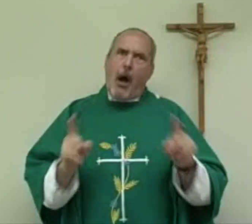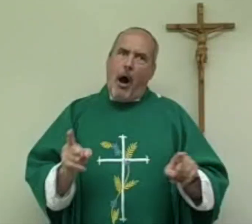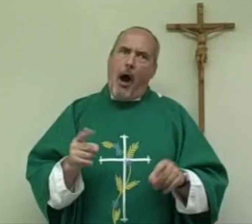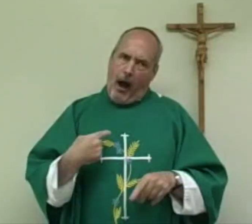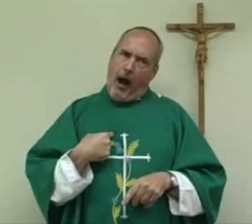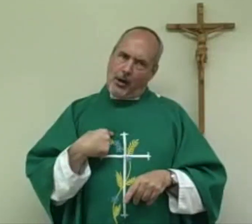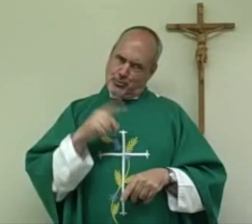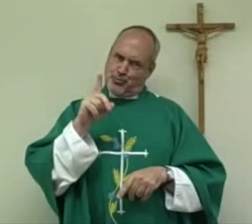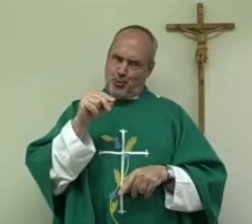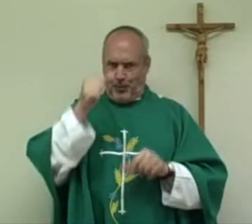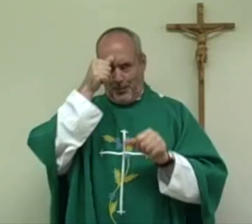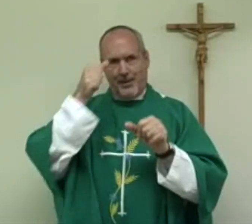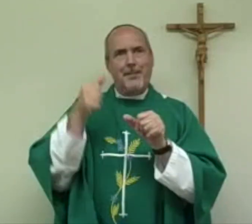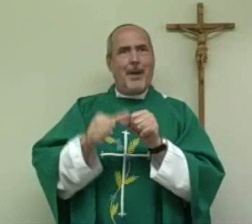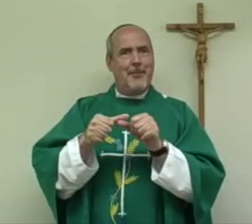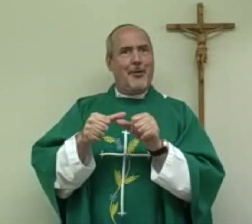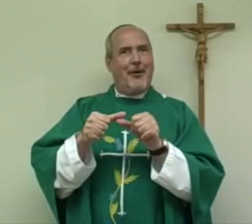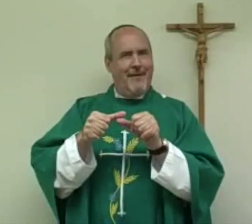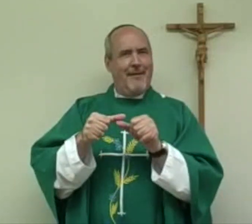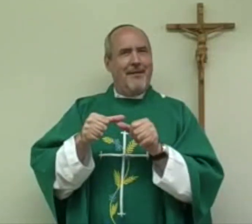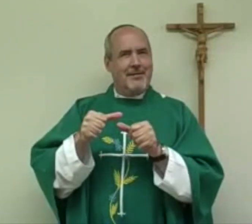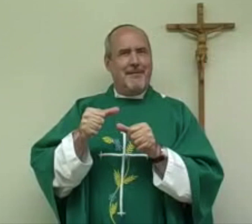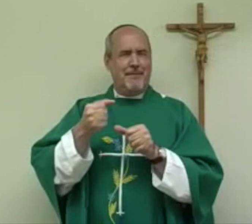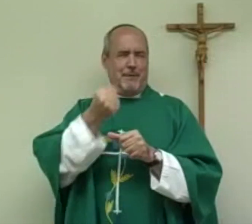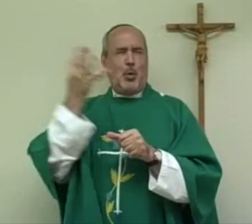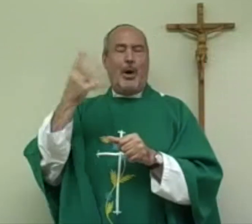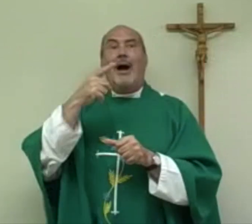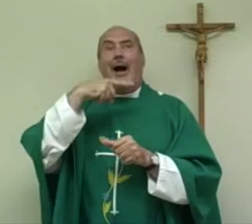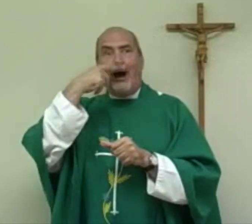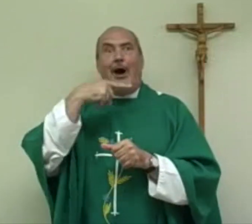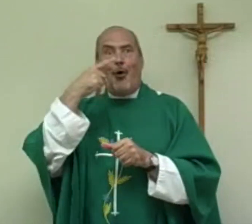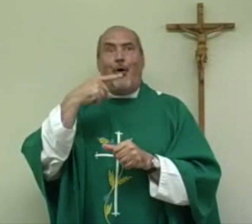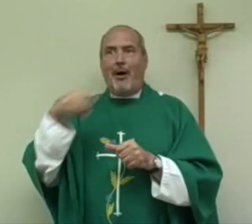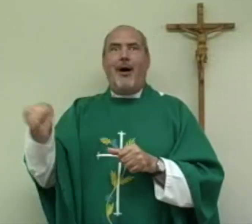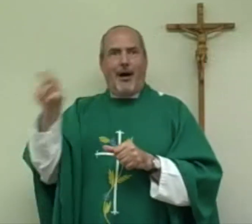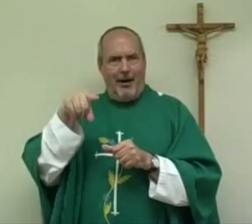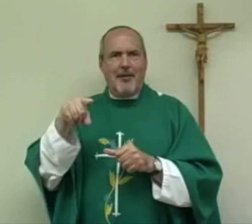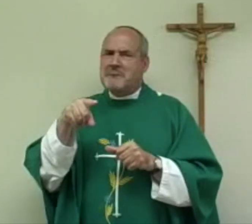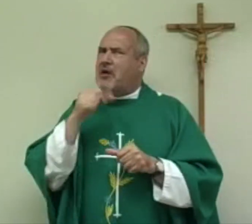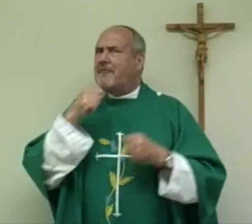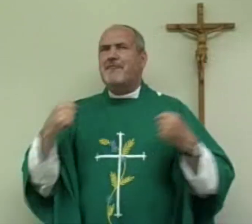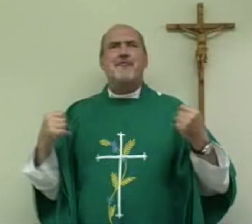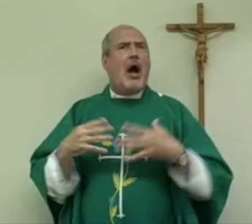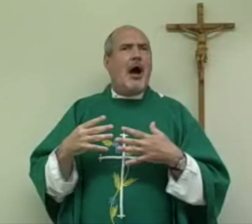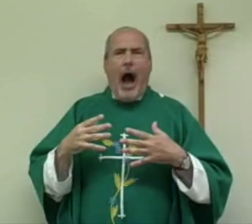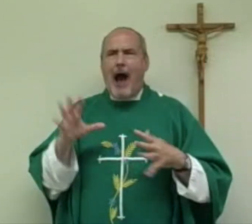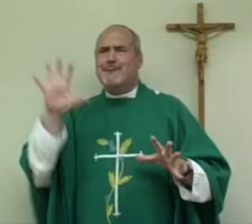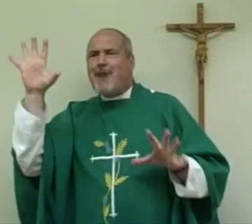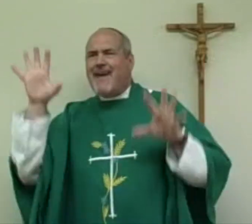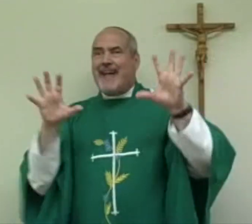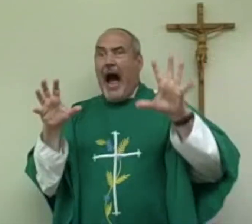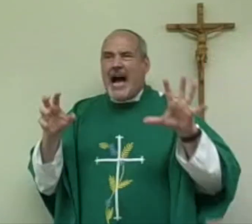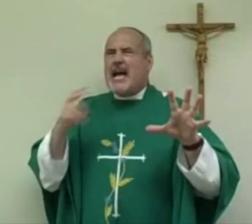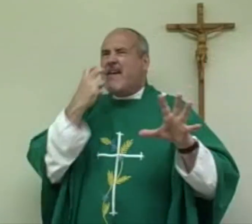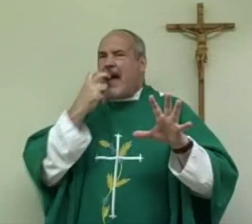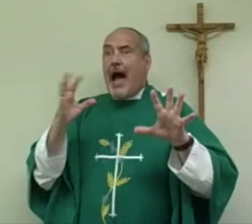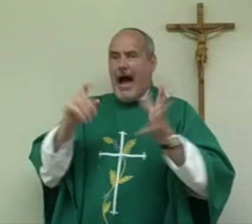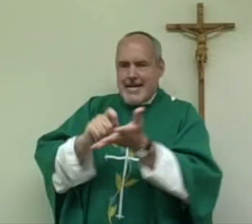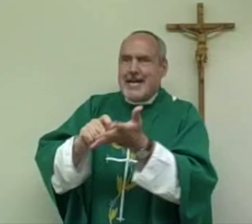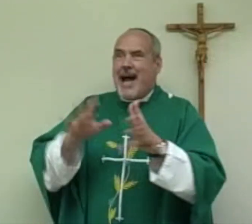very clearly. But I do remember a few hearing people who were not afraid to communicate